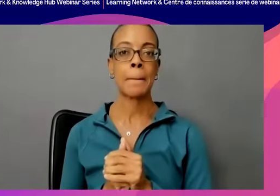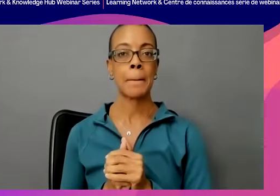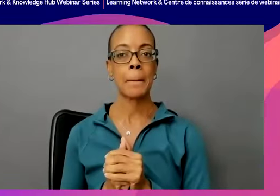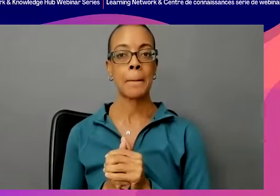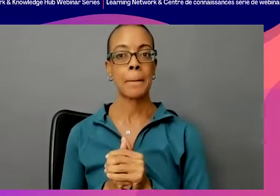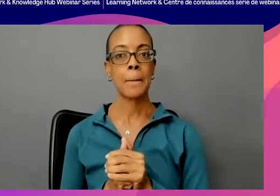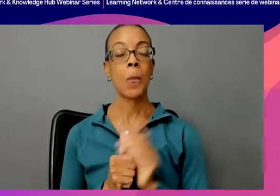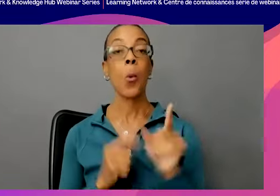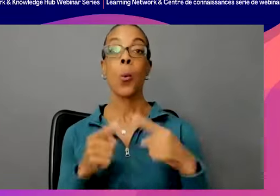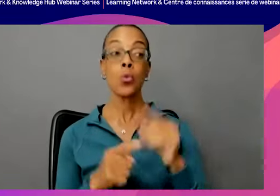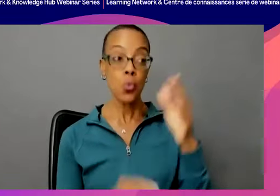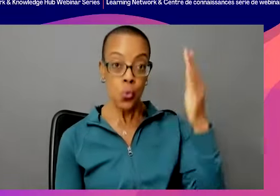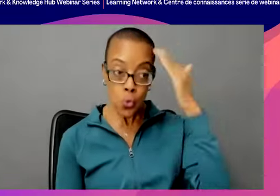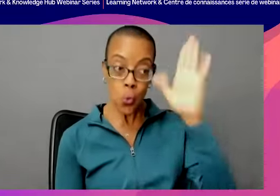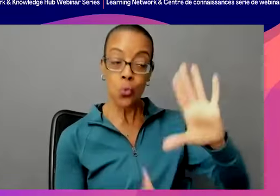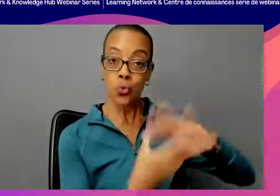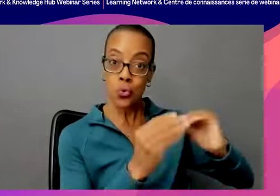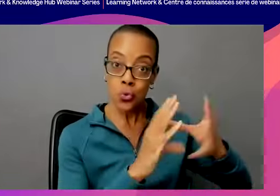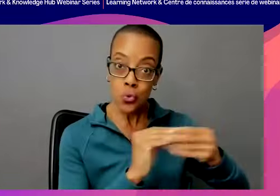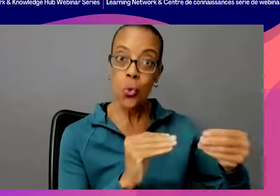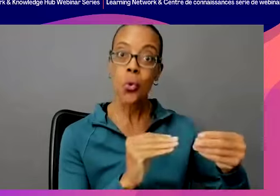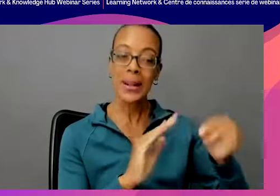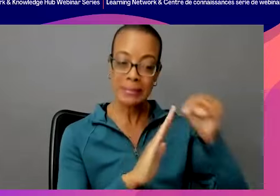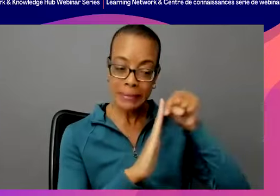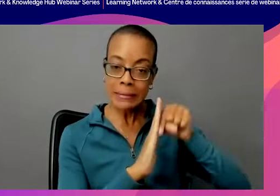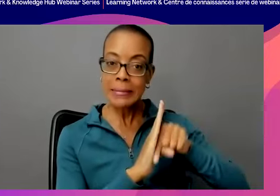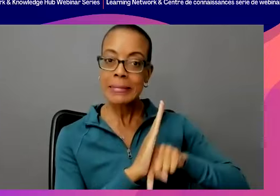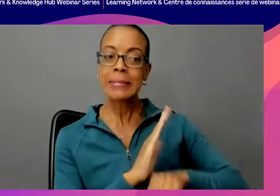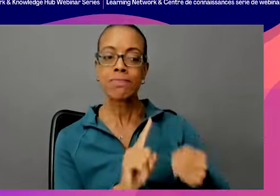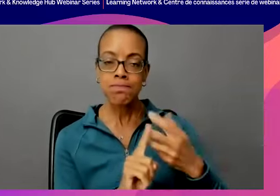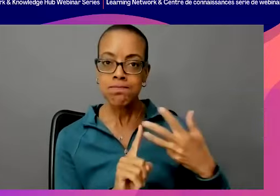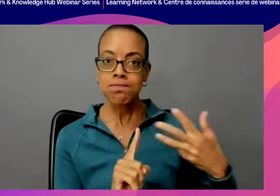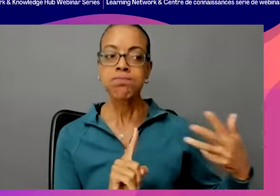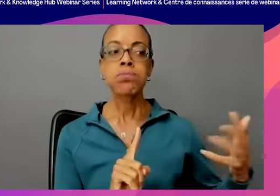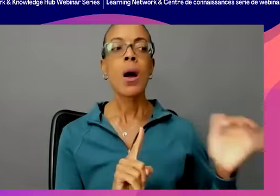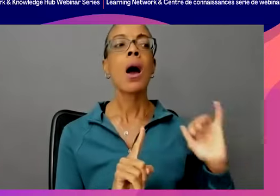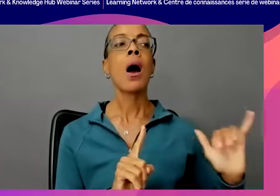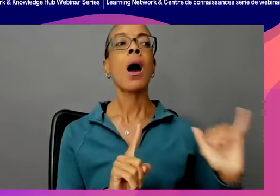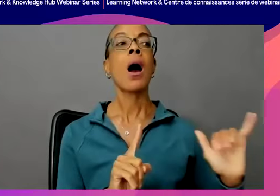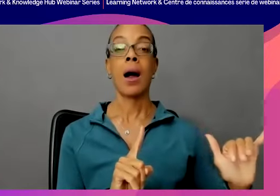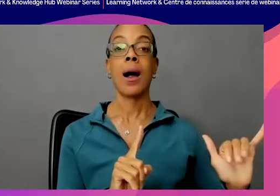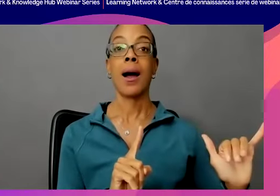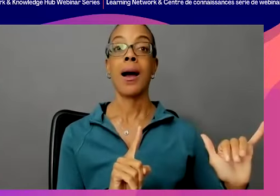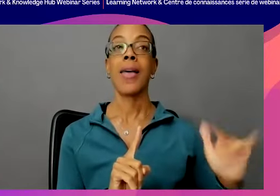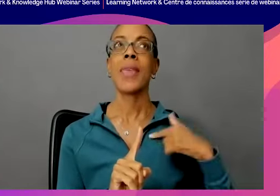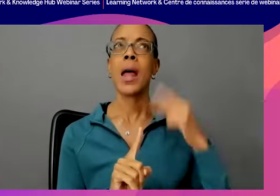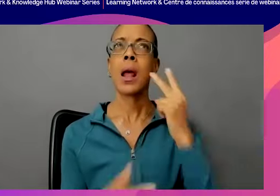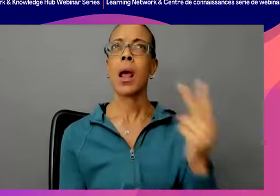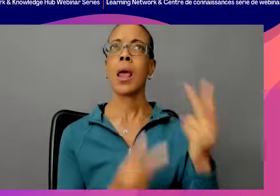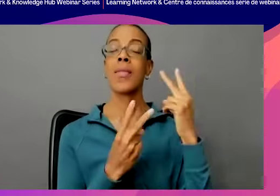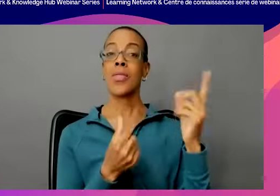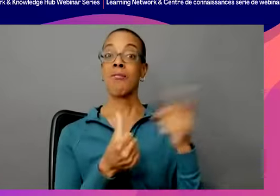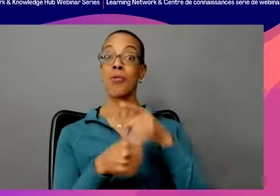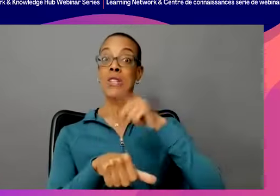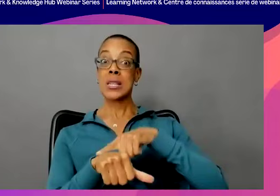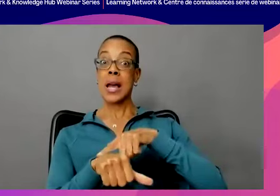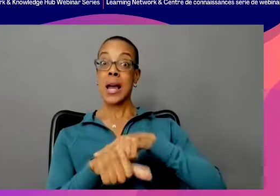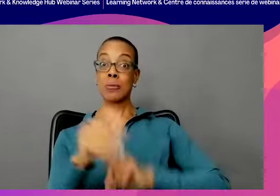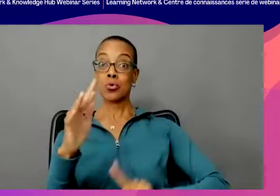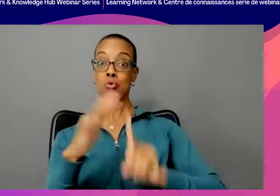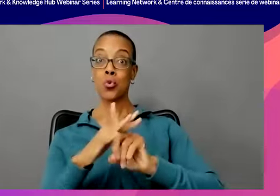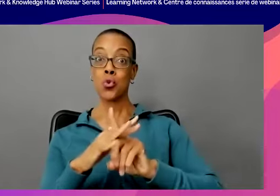her story, you can further see if that original bias of, oh, she's asking for all the harm